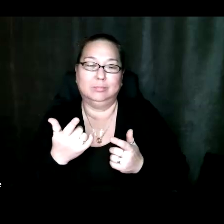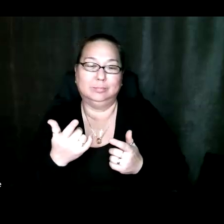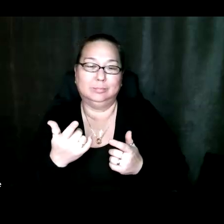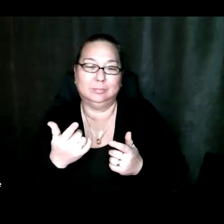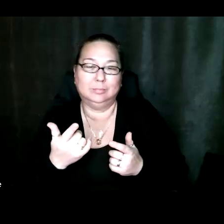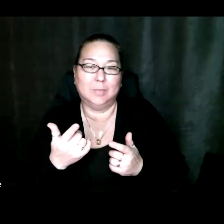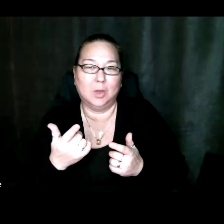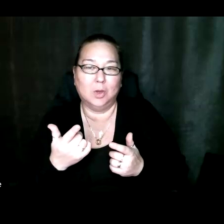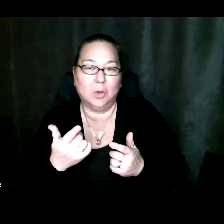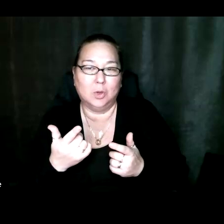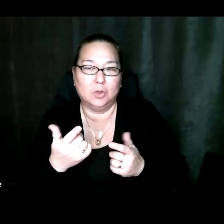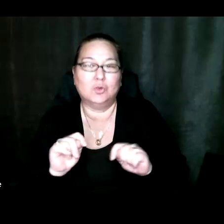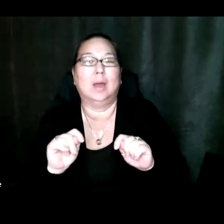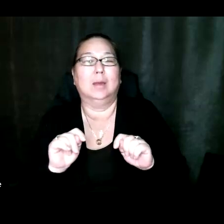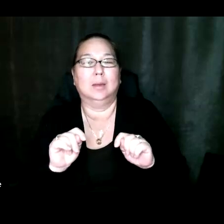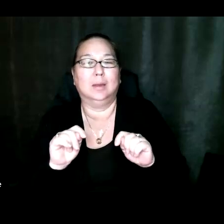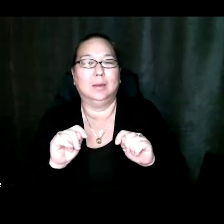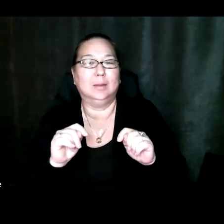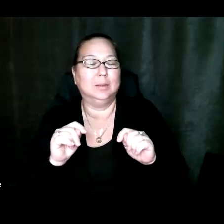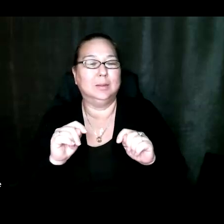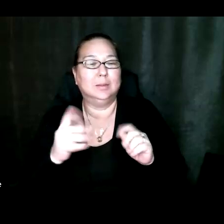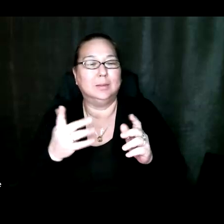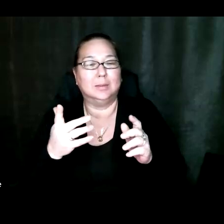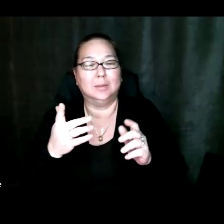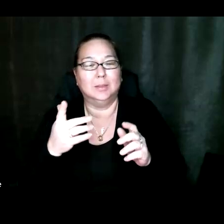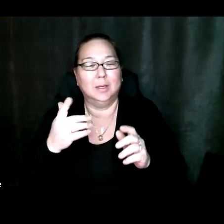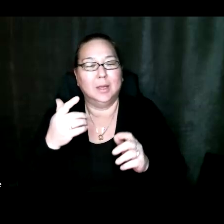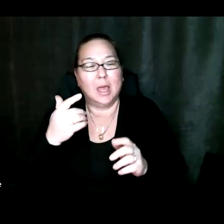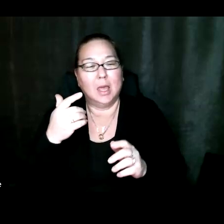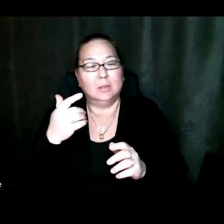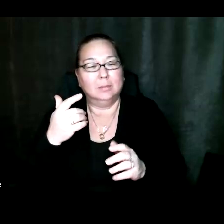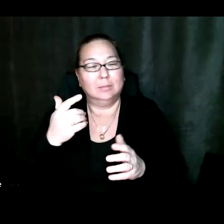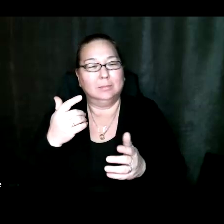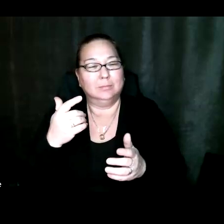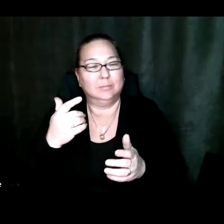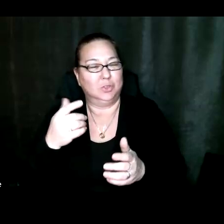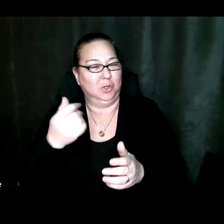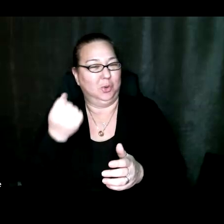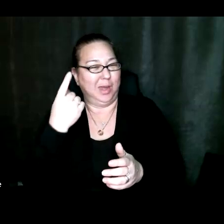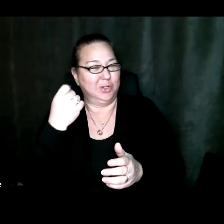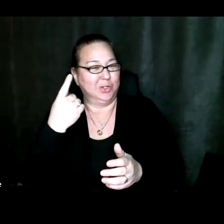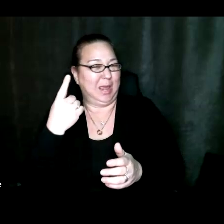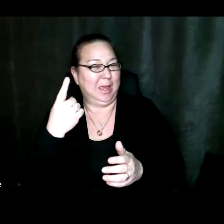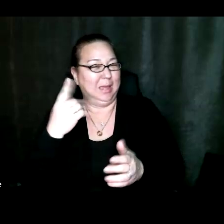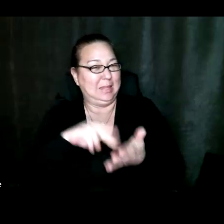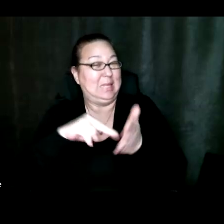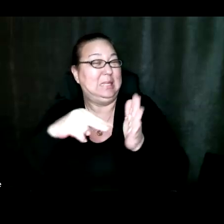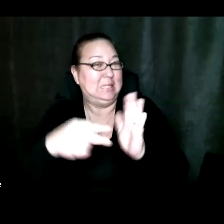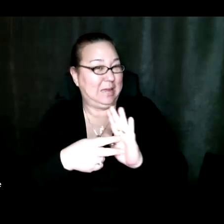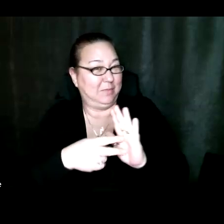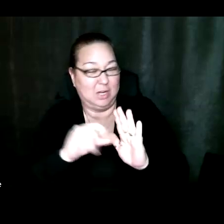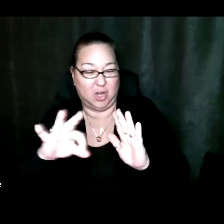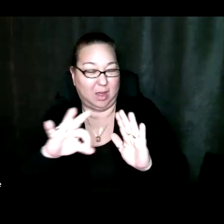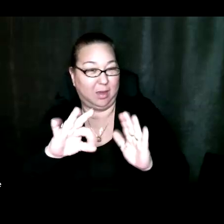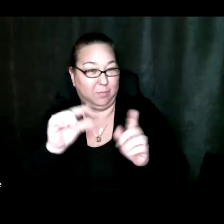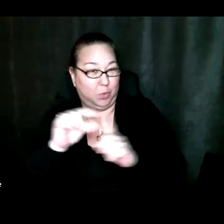changing definition of equity. And I think the thing that weighted student funding did really well is dollar per pupil equity,